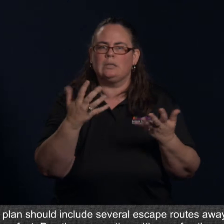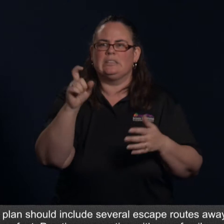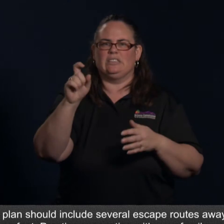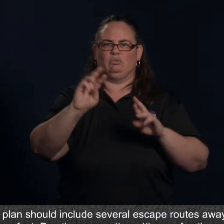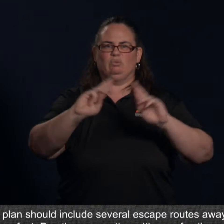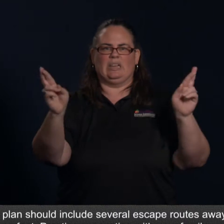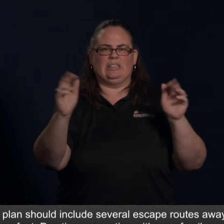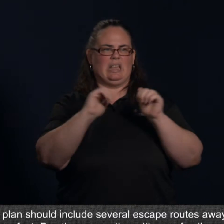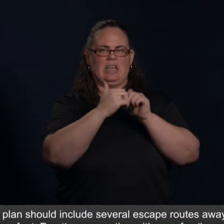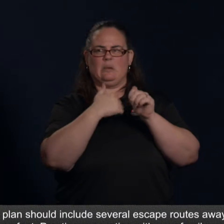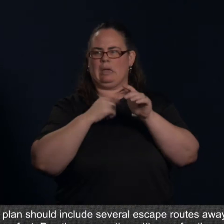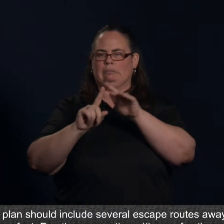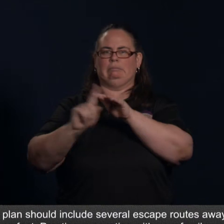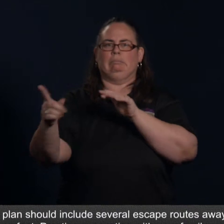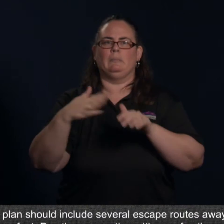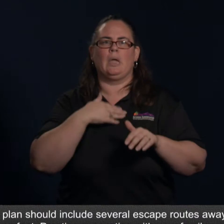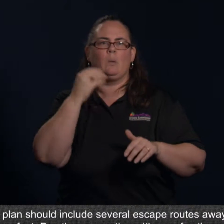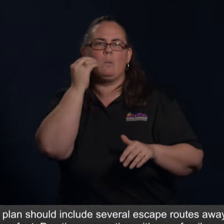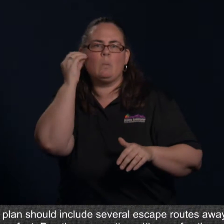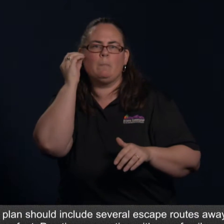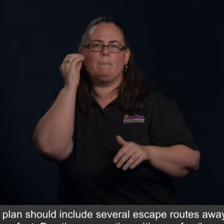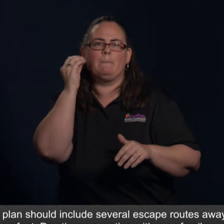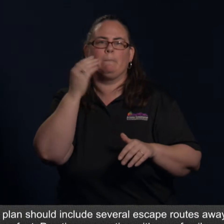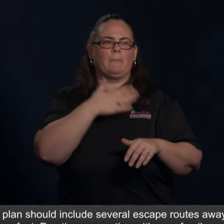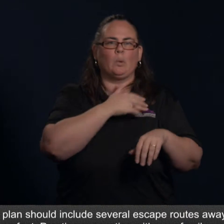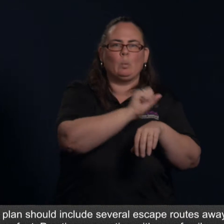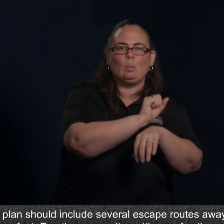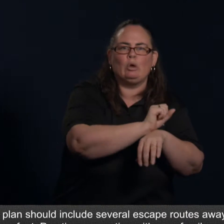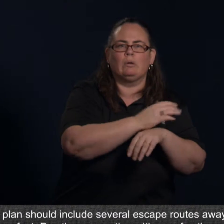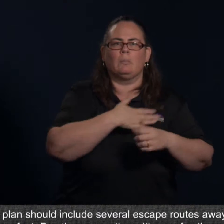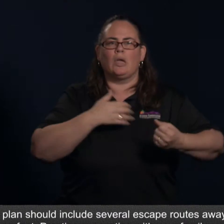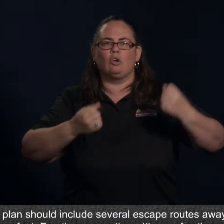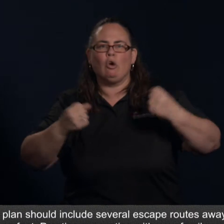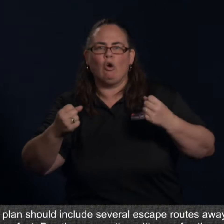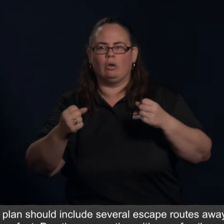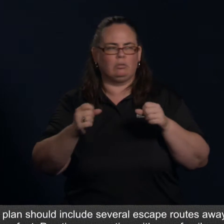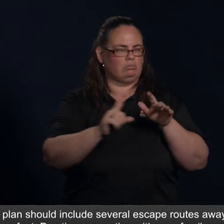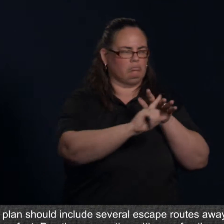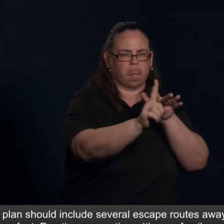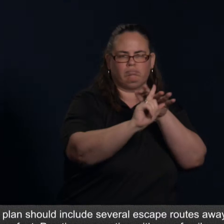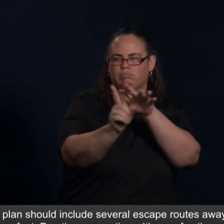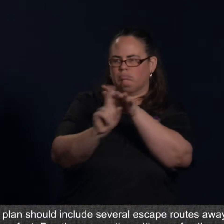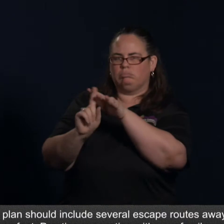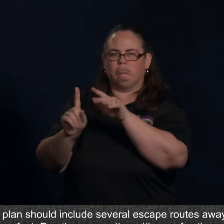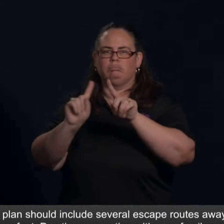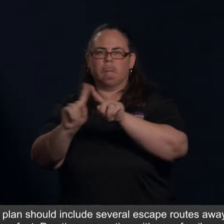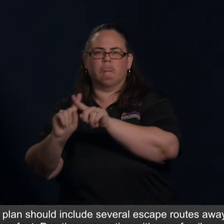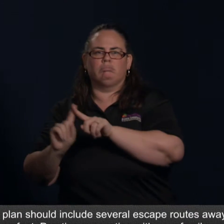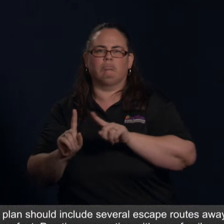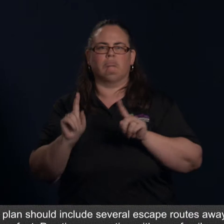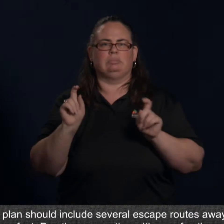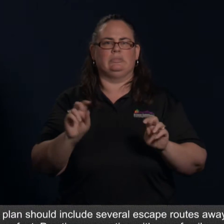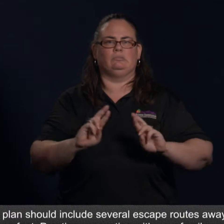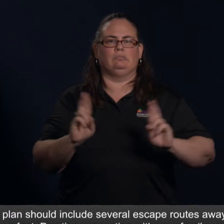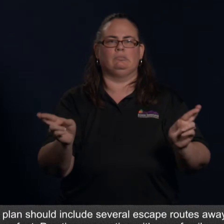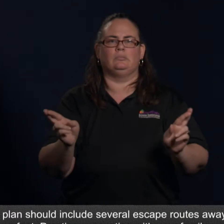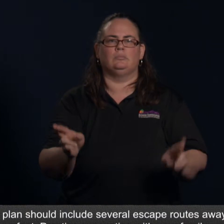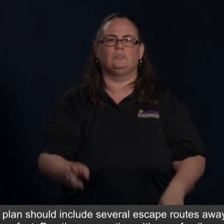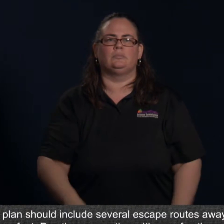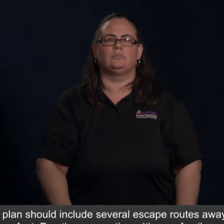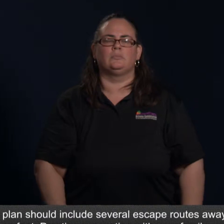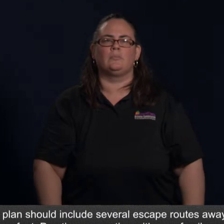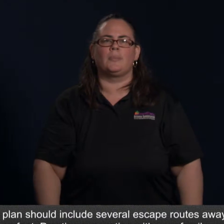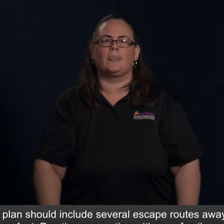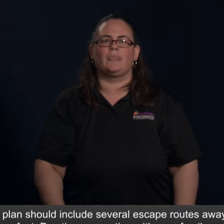The plan should include several escape routes away from your home, by car and on